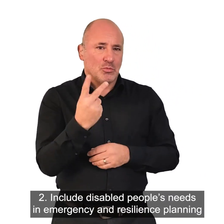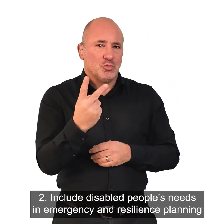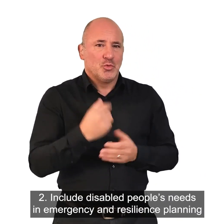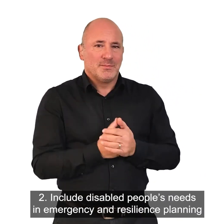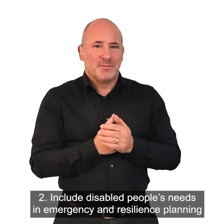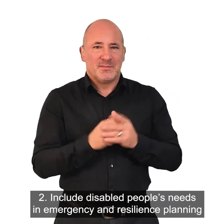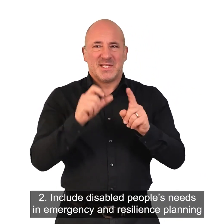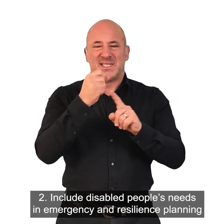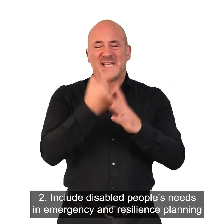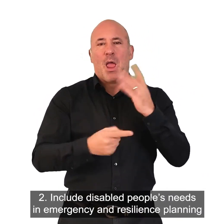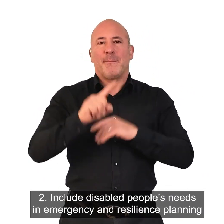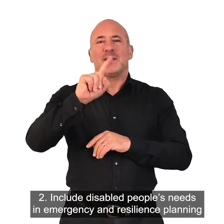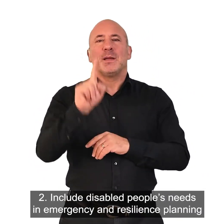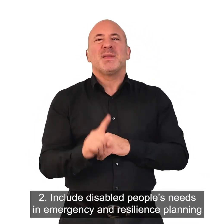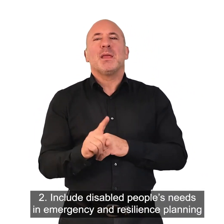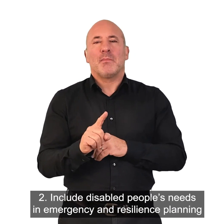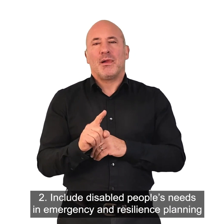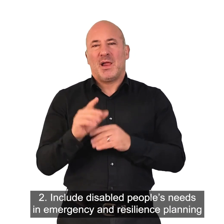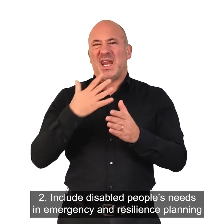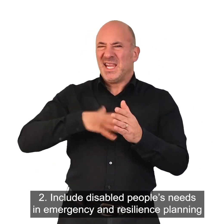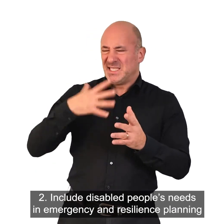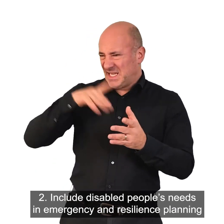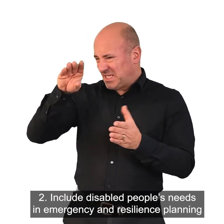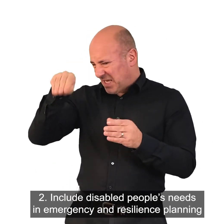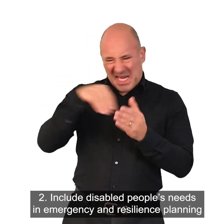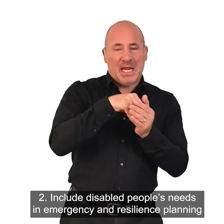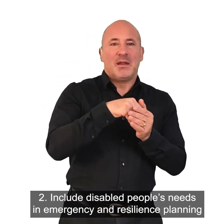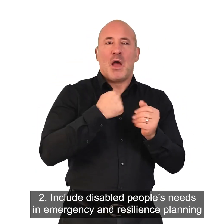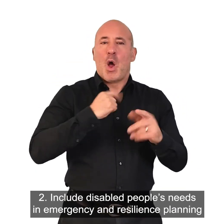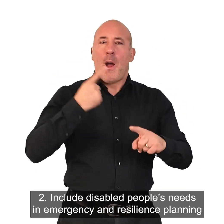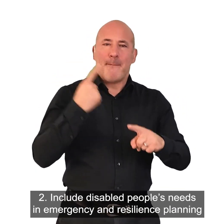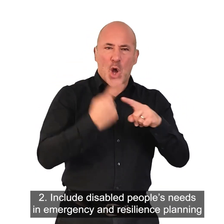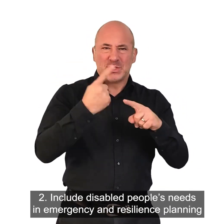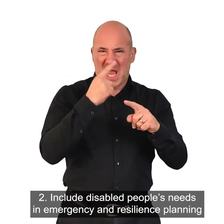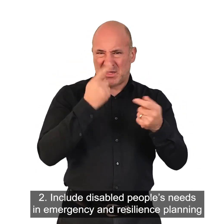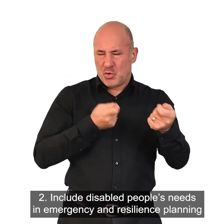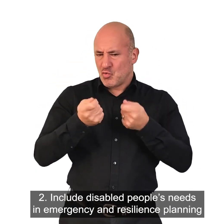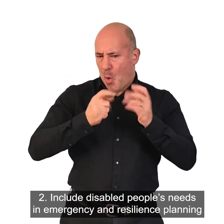2. Include disabled people's needs in emergency and resilience planning.